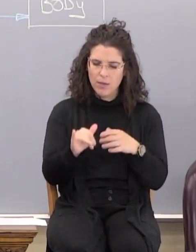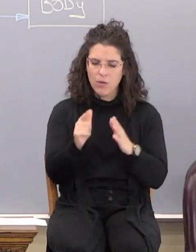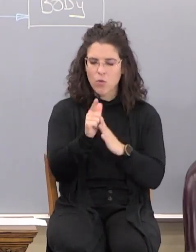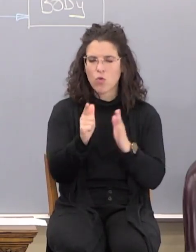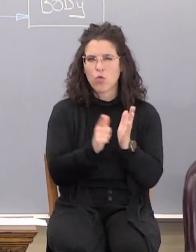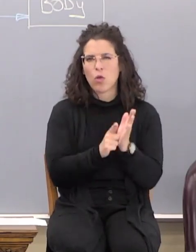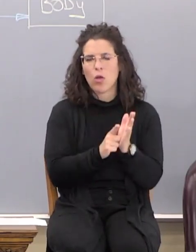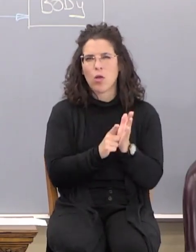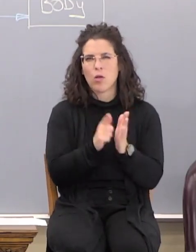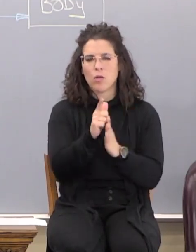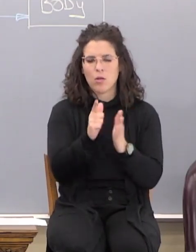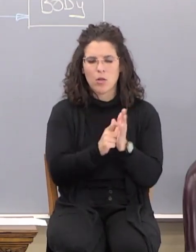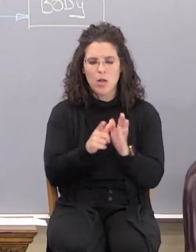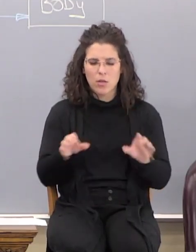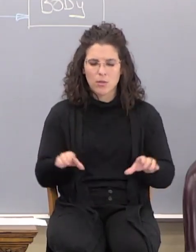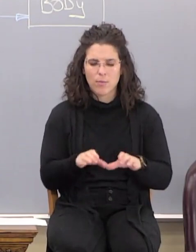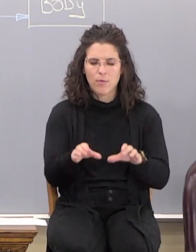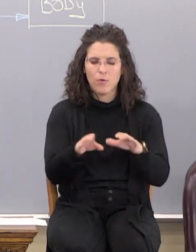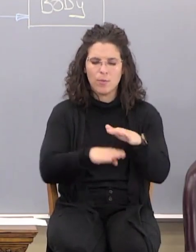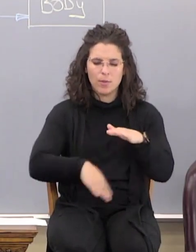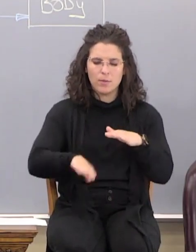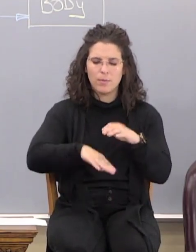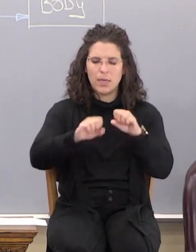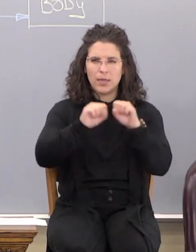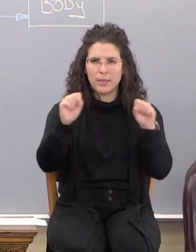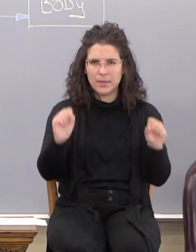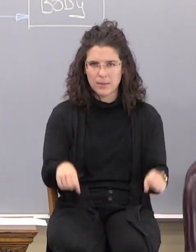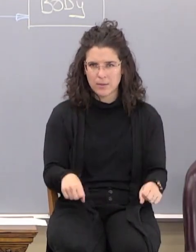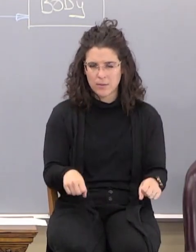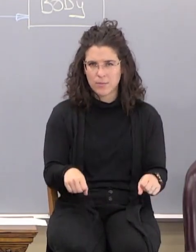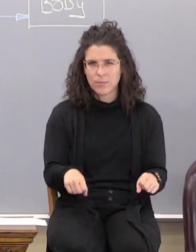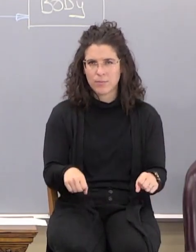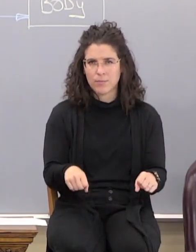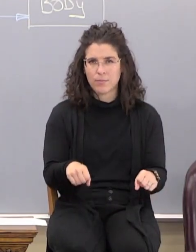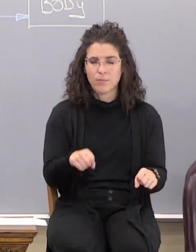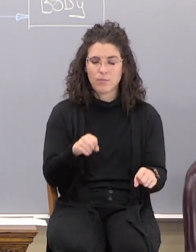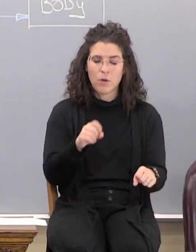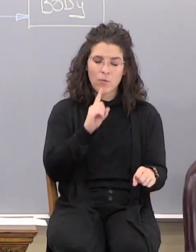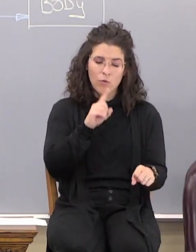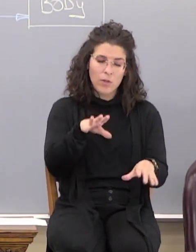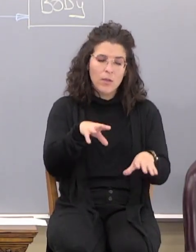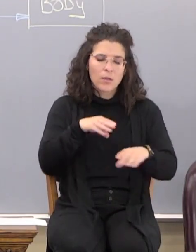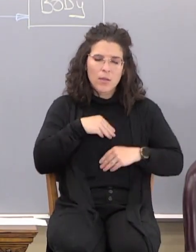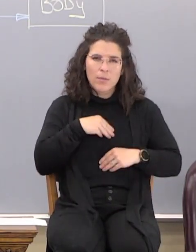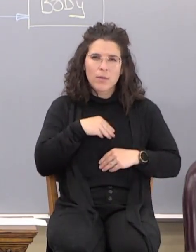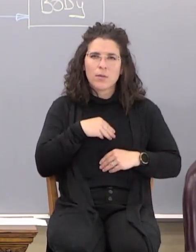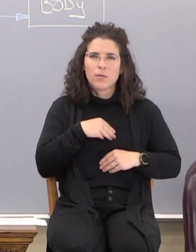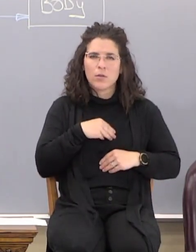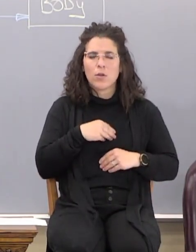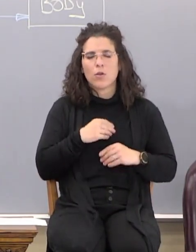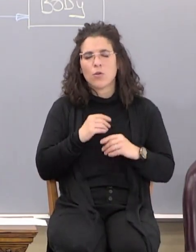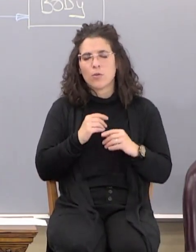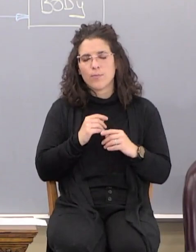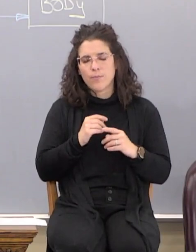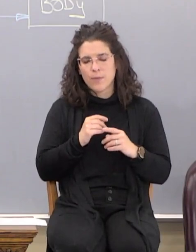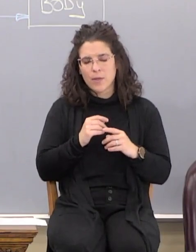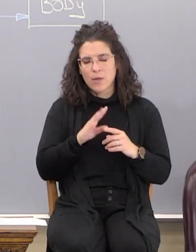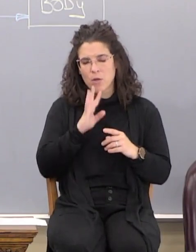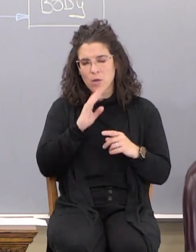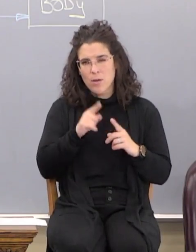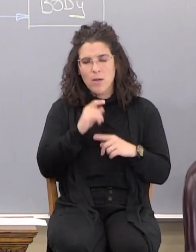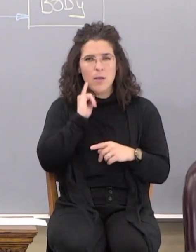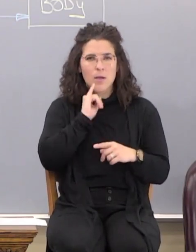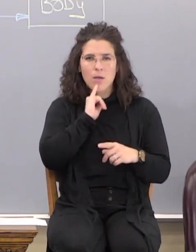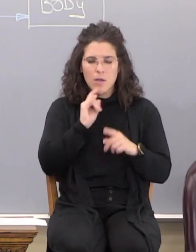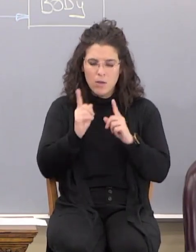the law is a performance-based system of acceptance. You go about, chapter 10, he talks about Israel, they go